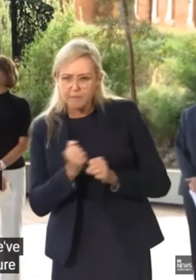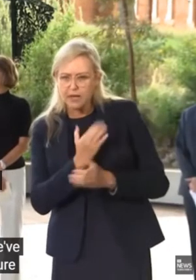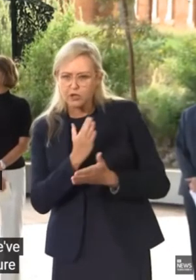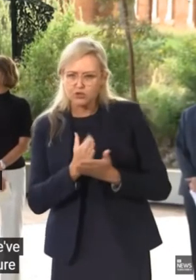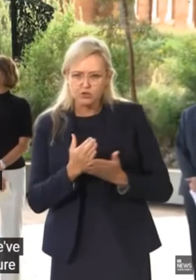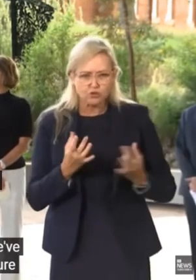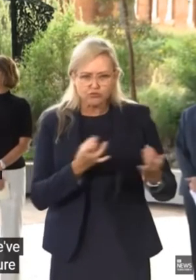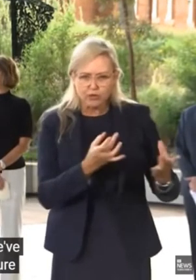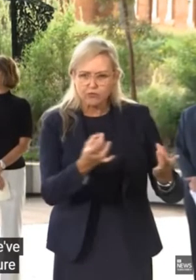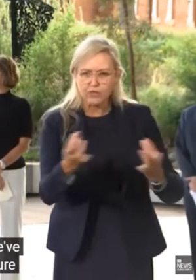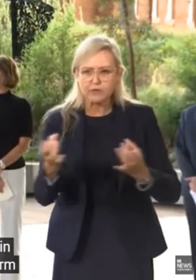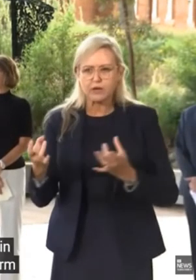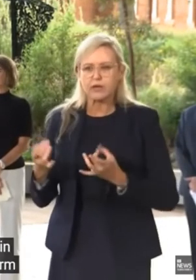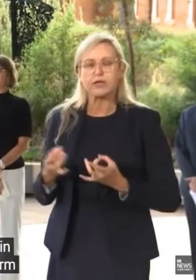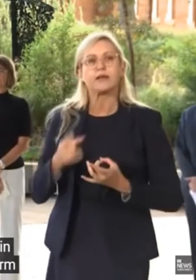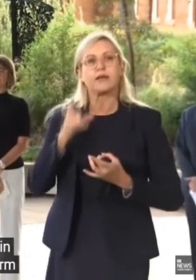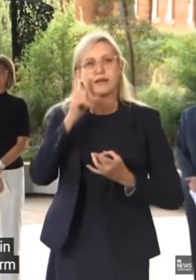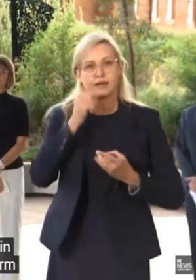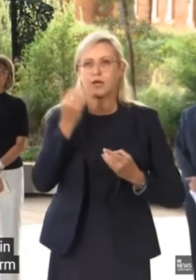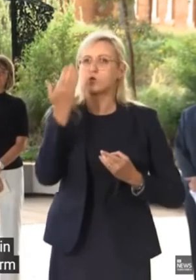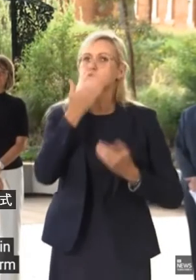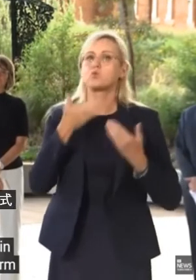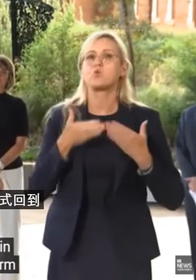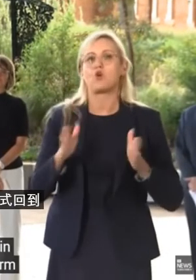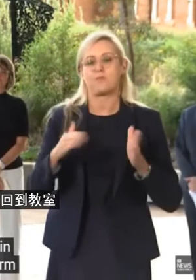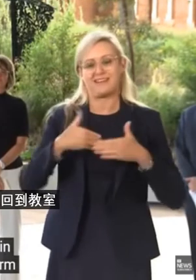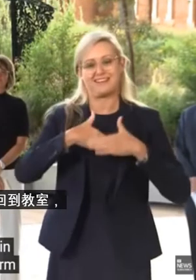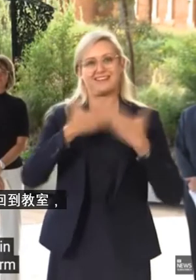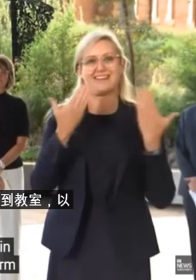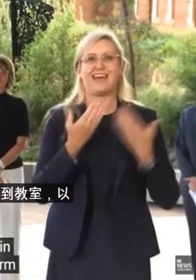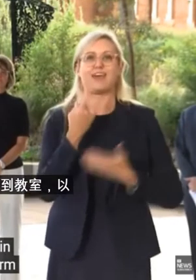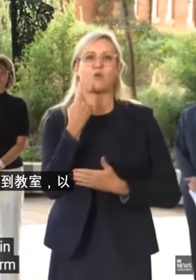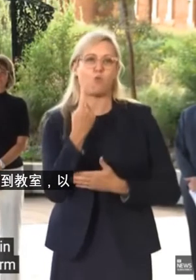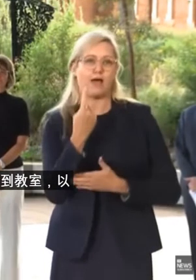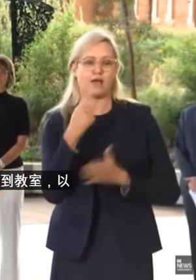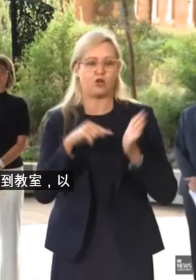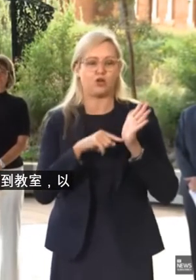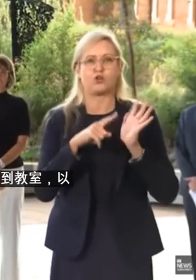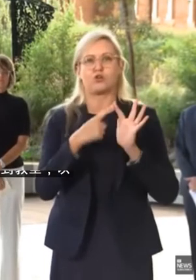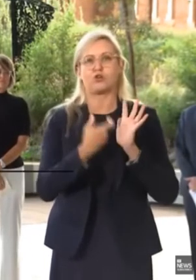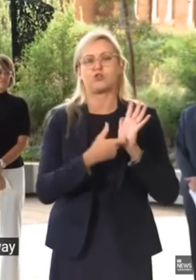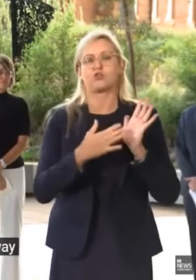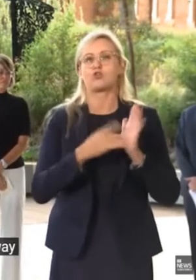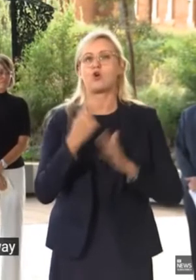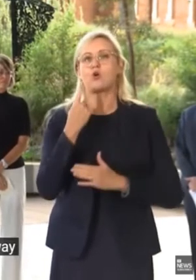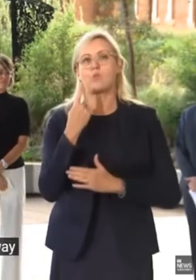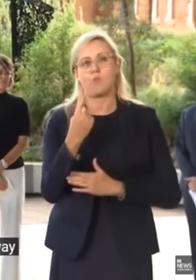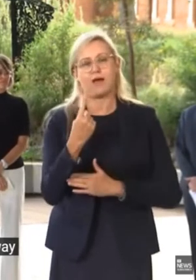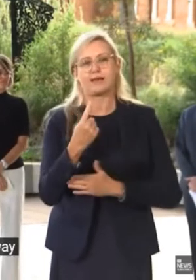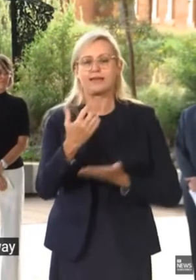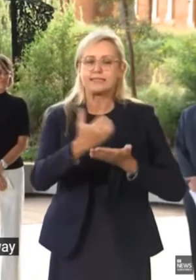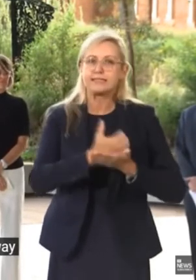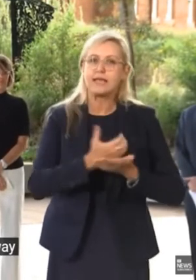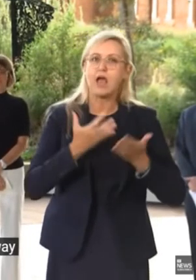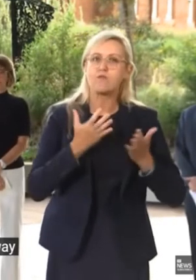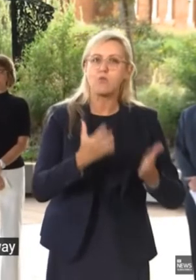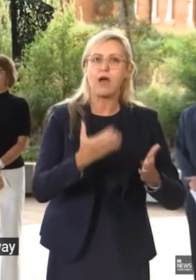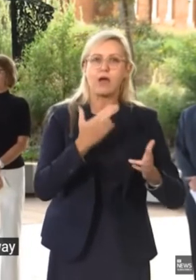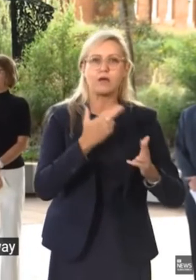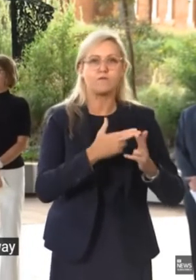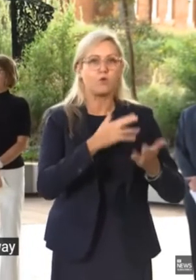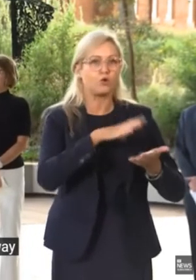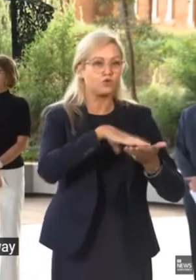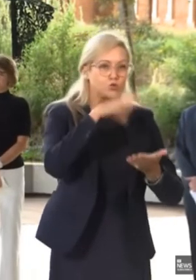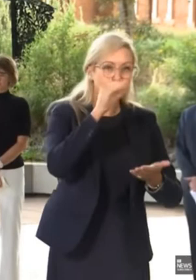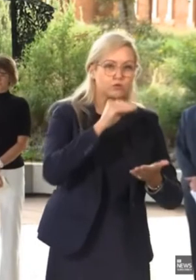kids back in the classroom on day one, term one, in a safe way. In a safe way for parents, for students